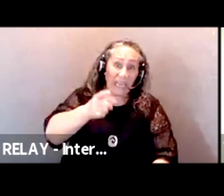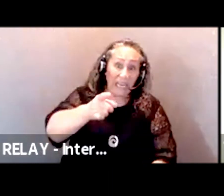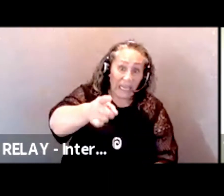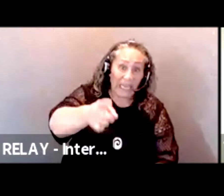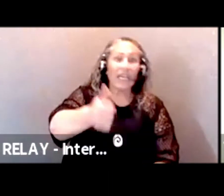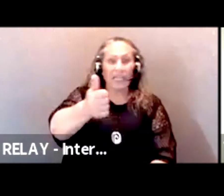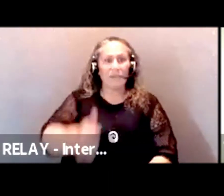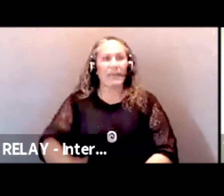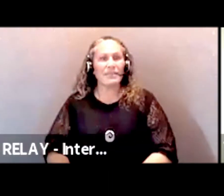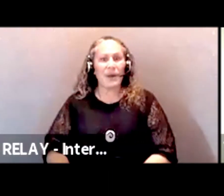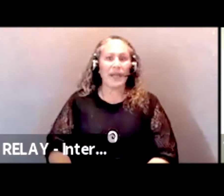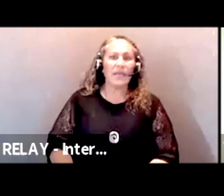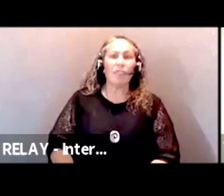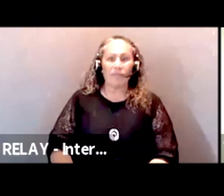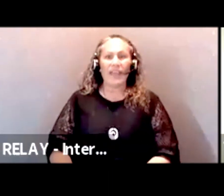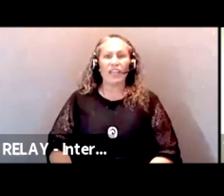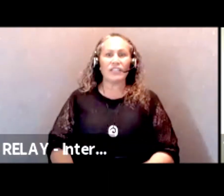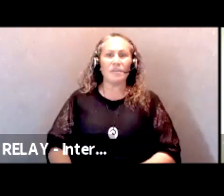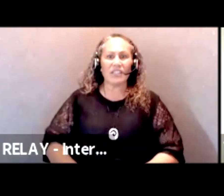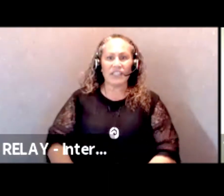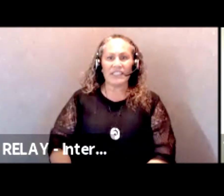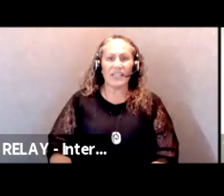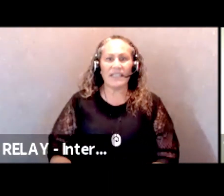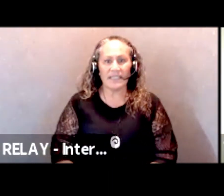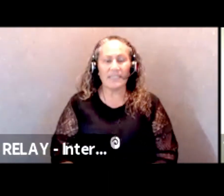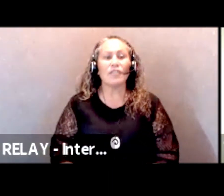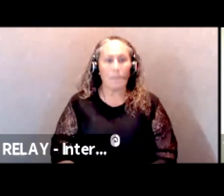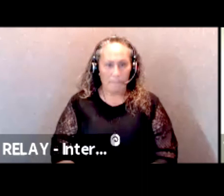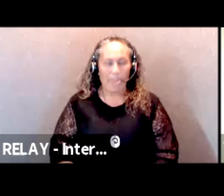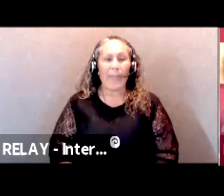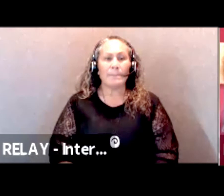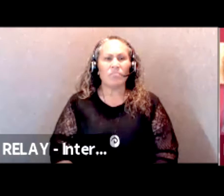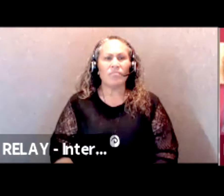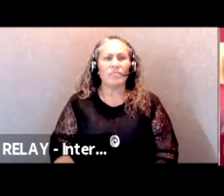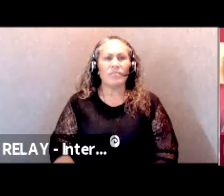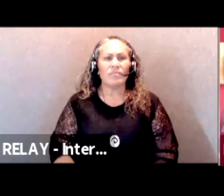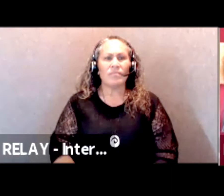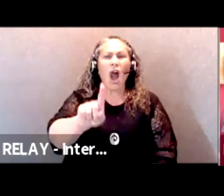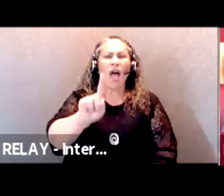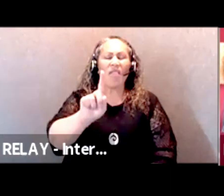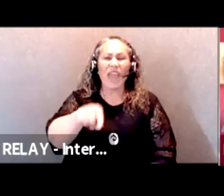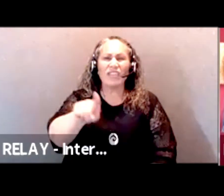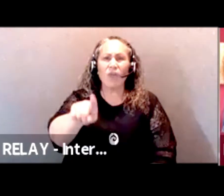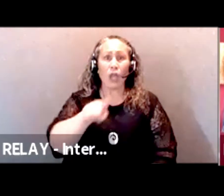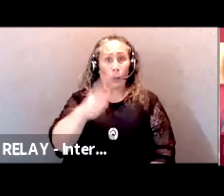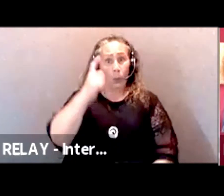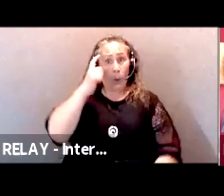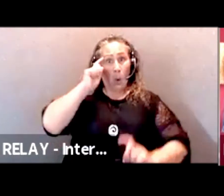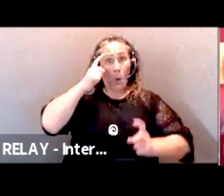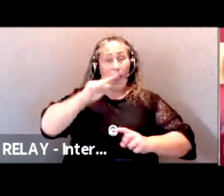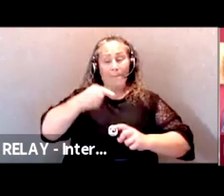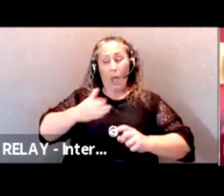Oh, you were worried Yeah, about... Kate Pai. Thank you so much, he says. Fitzy was worried about the side